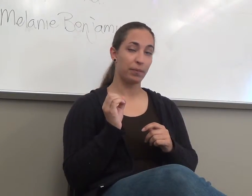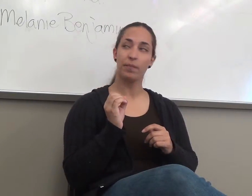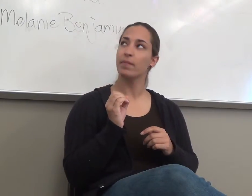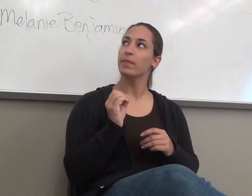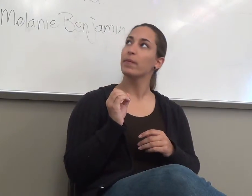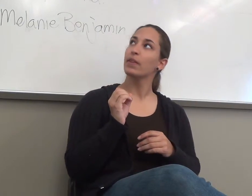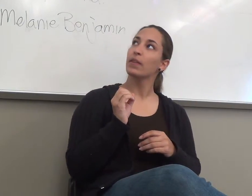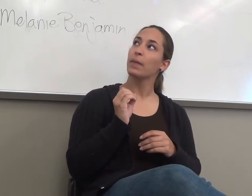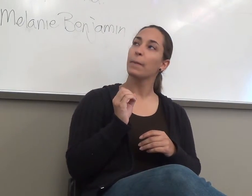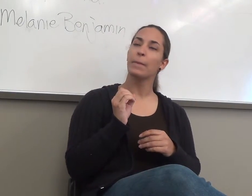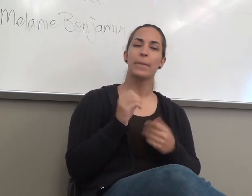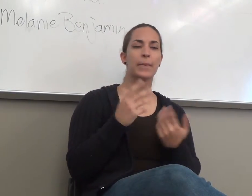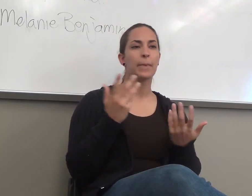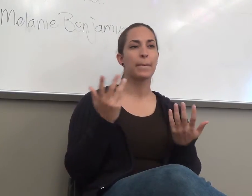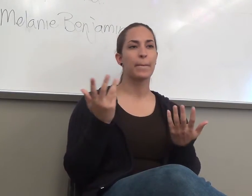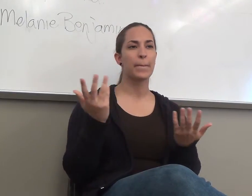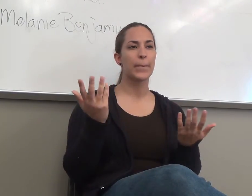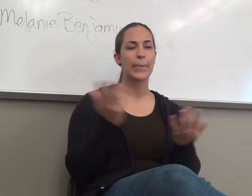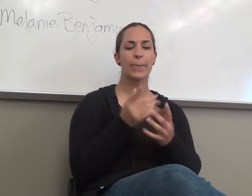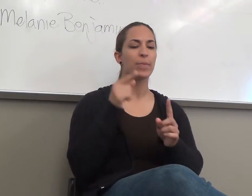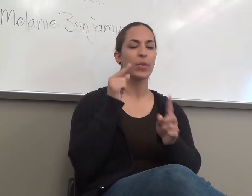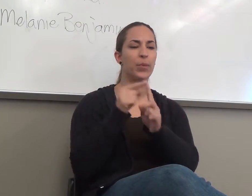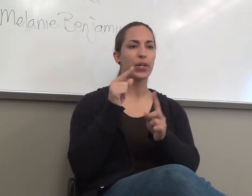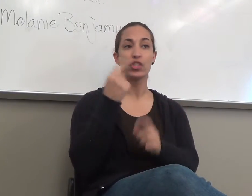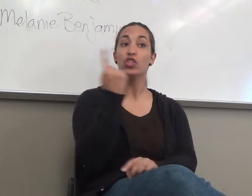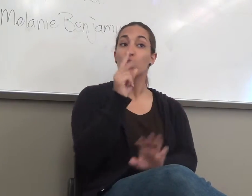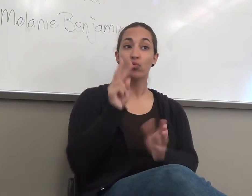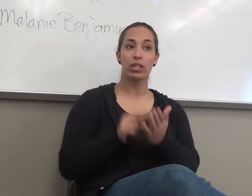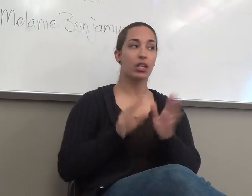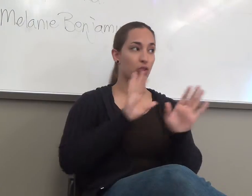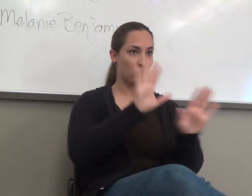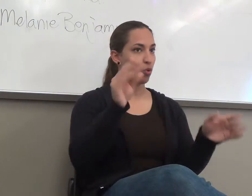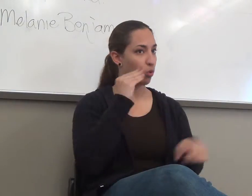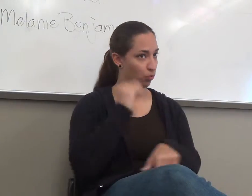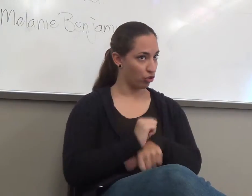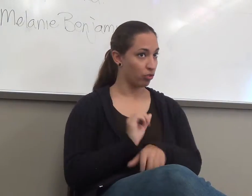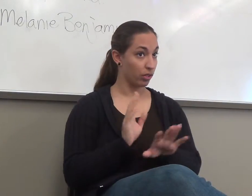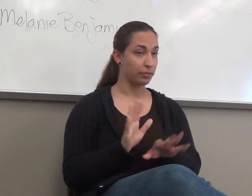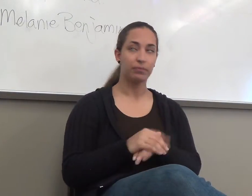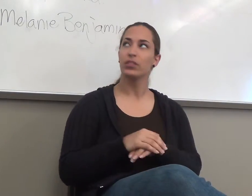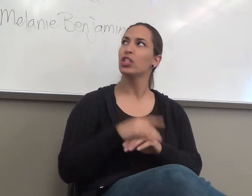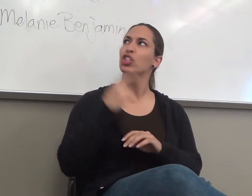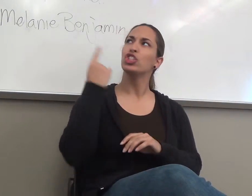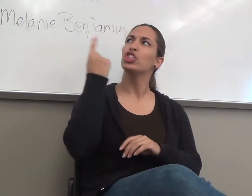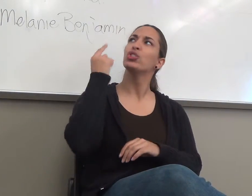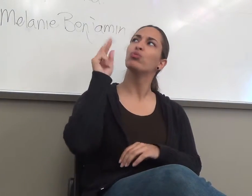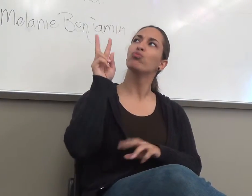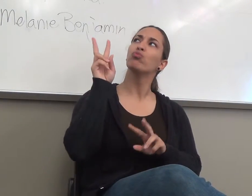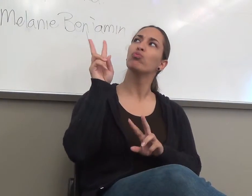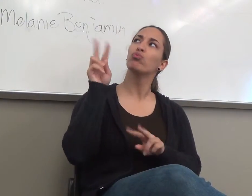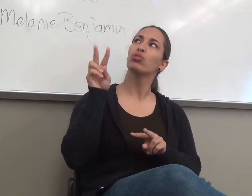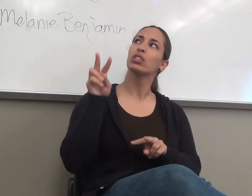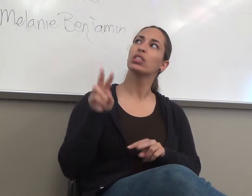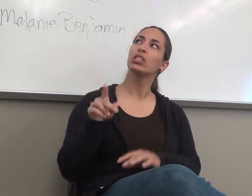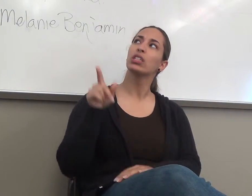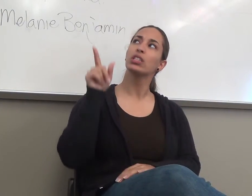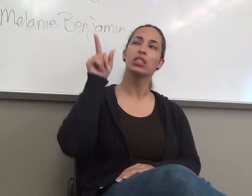point? Just reading this is your homework. Just reading this topic sentence. Here is the